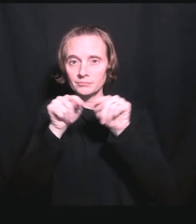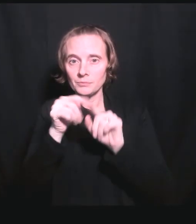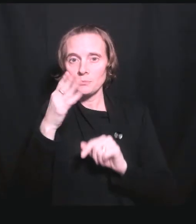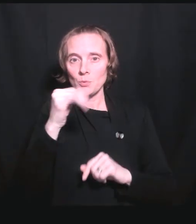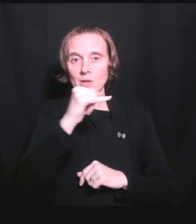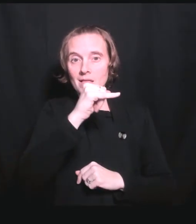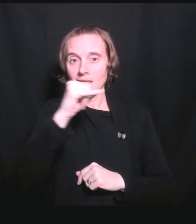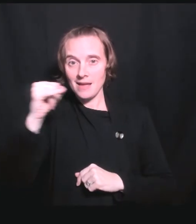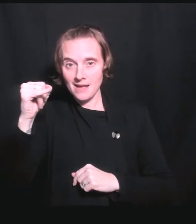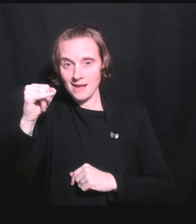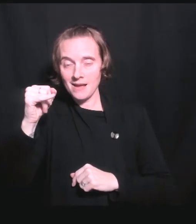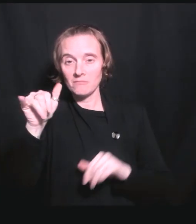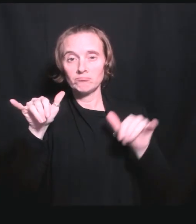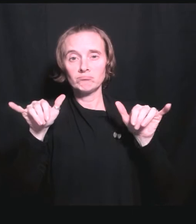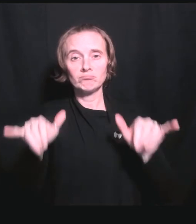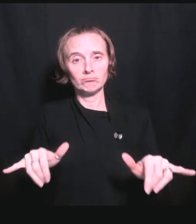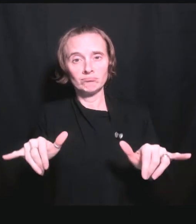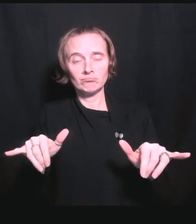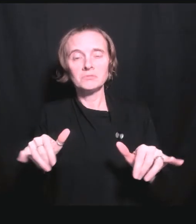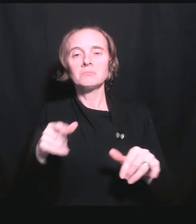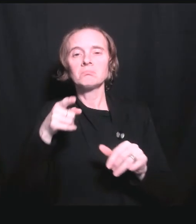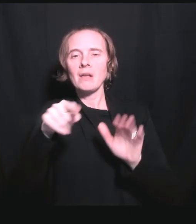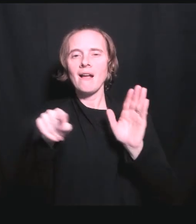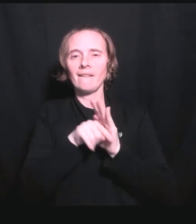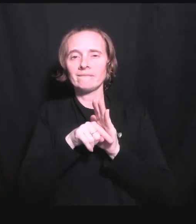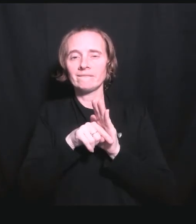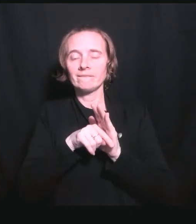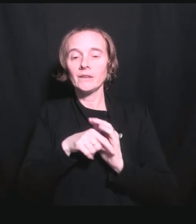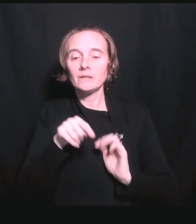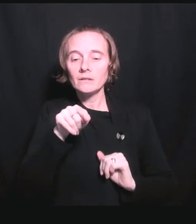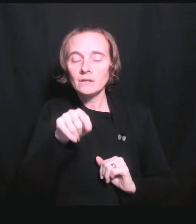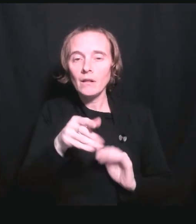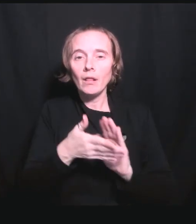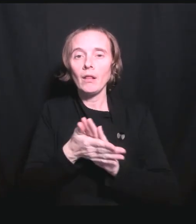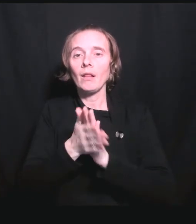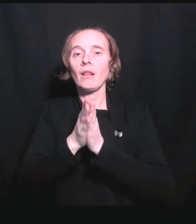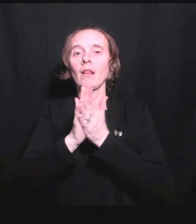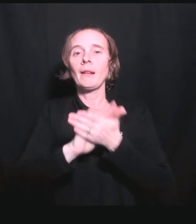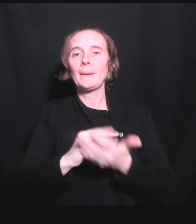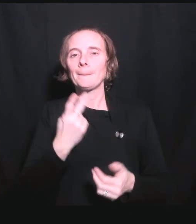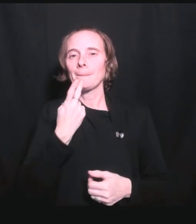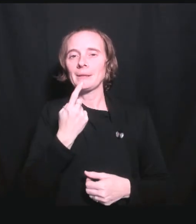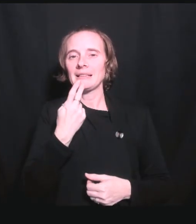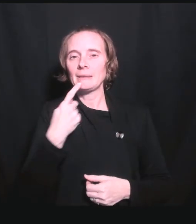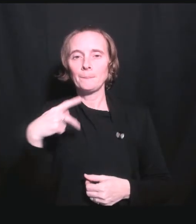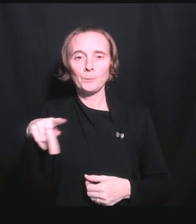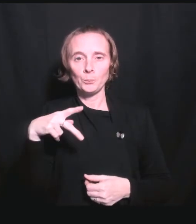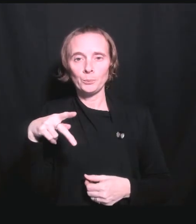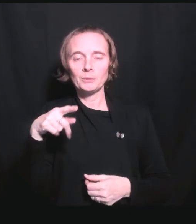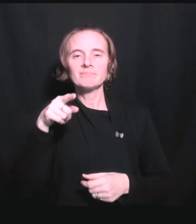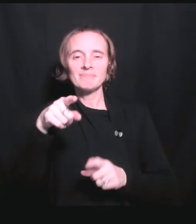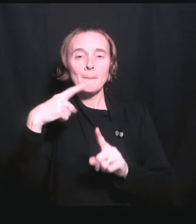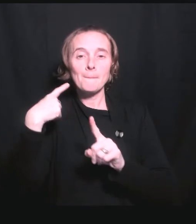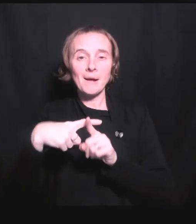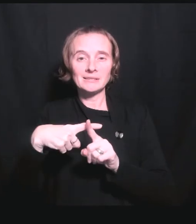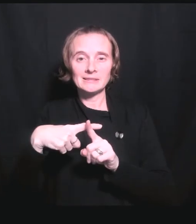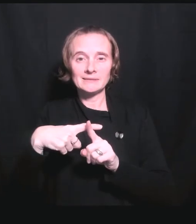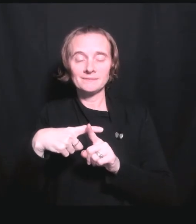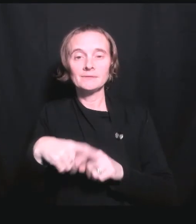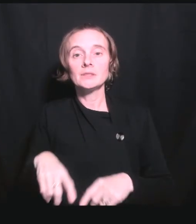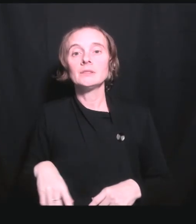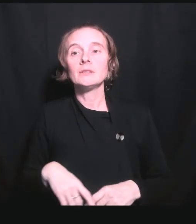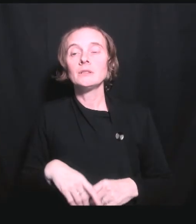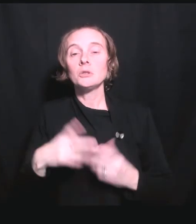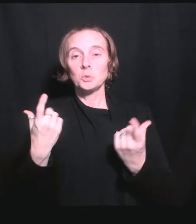If COVID is not detected, there will only be 1 line in the window, and it will be pink or purple.